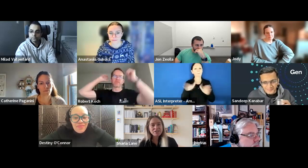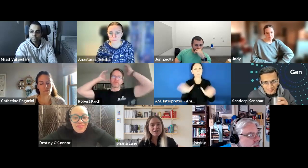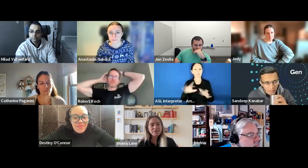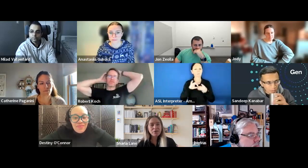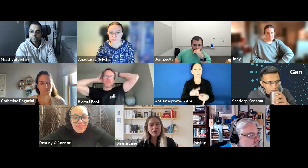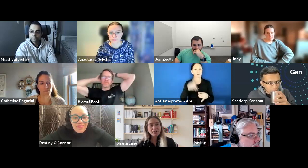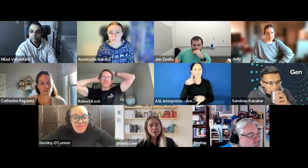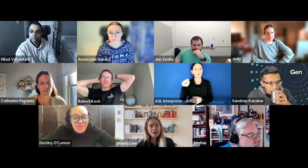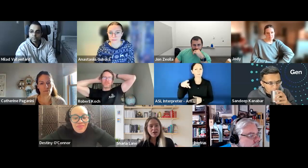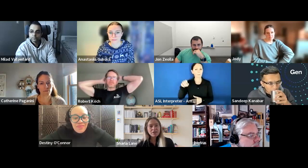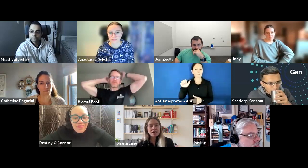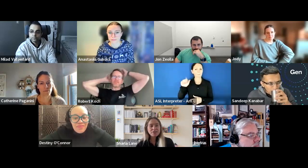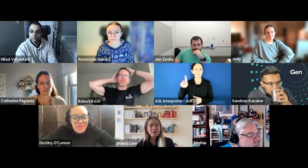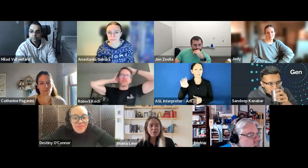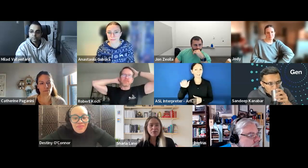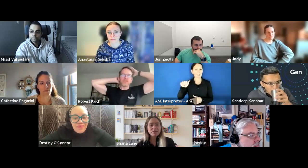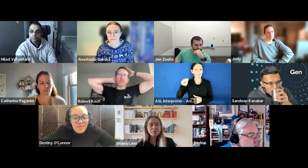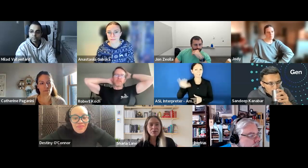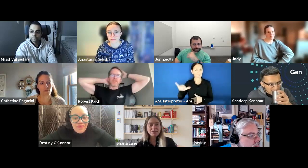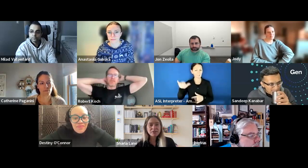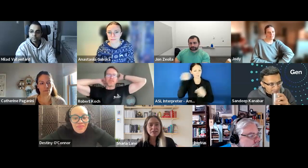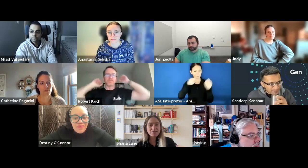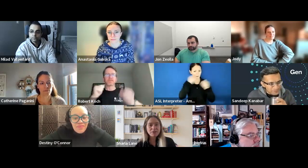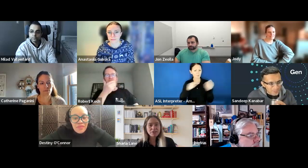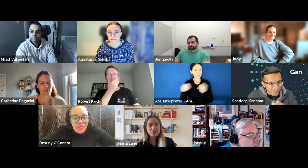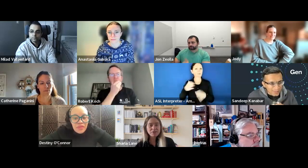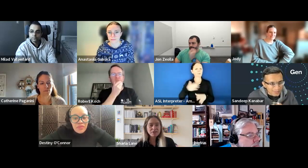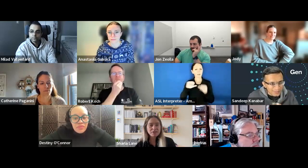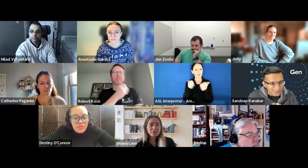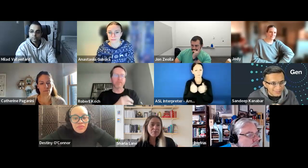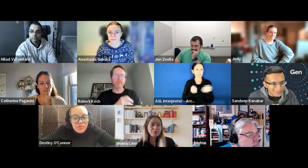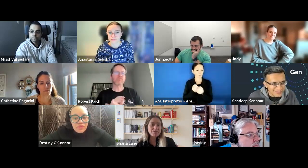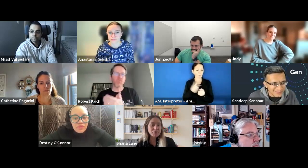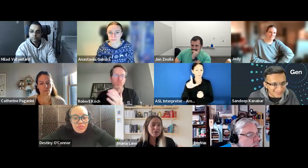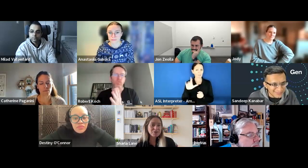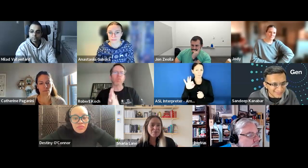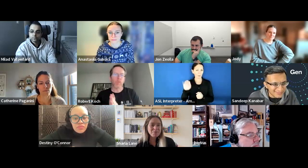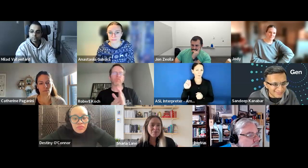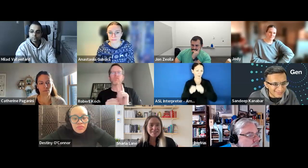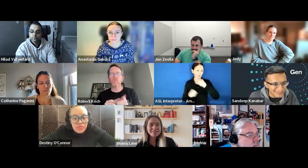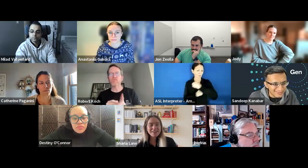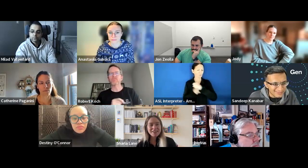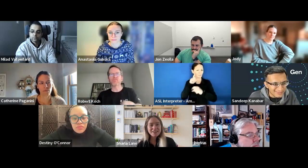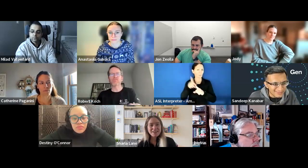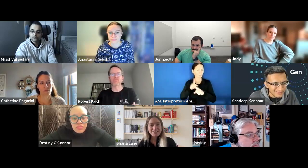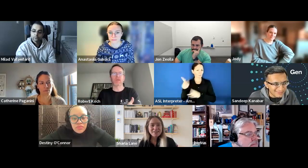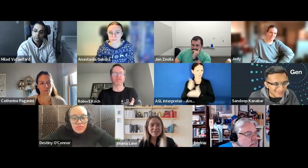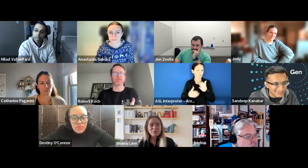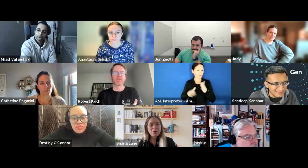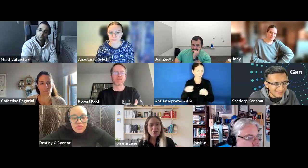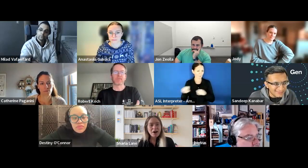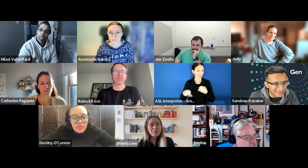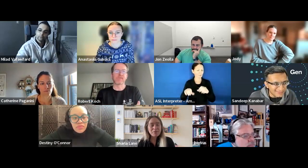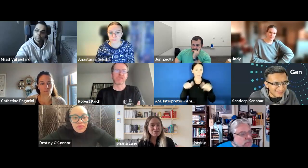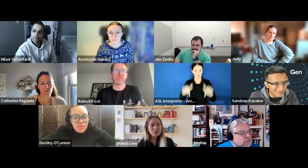Speakeasy Strategies. So the agency I work with supports Linux Foundation in some professional capacities. In